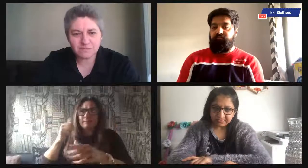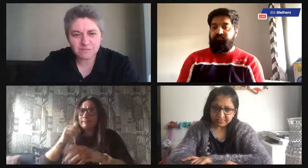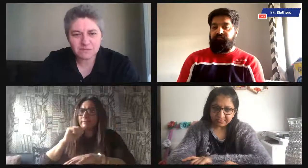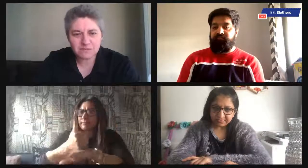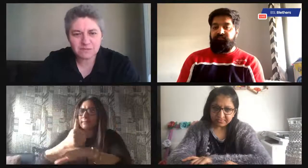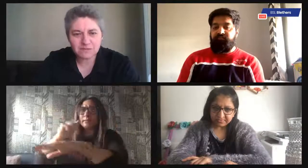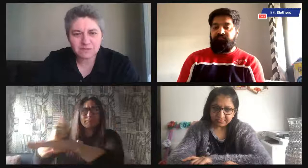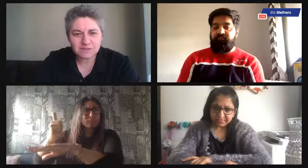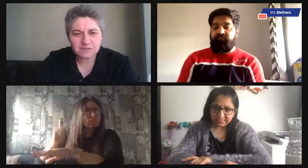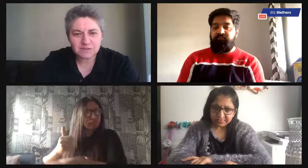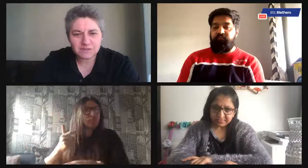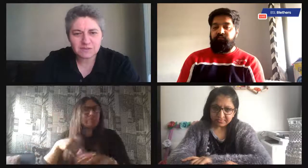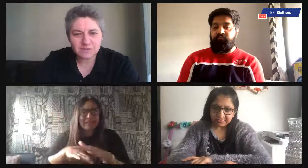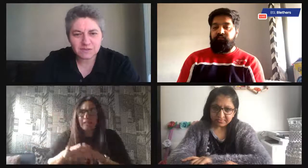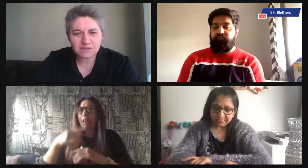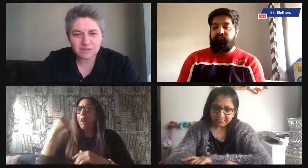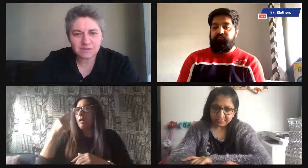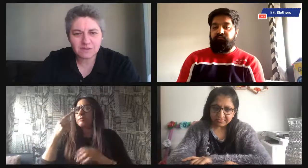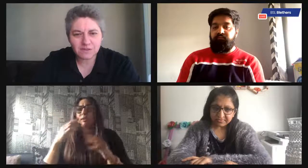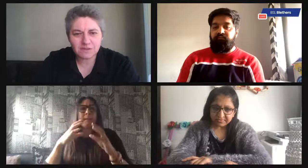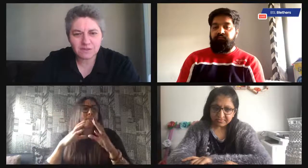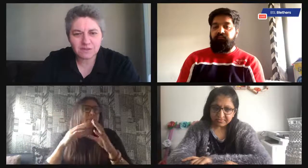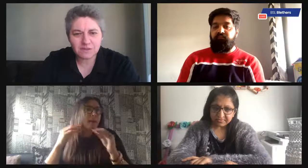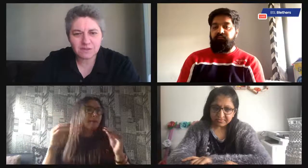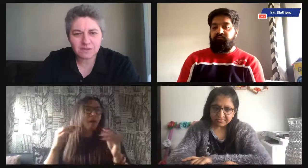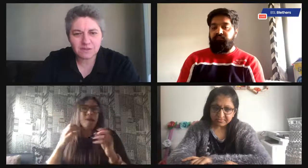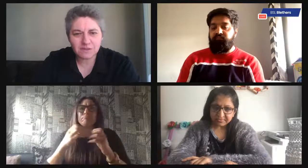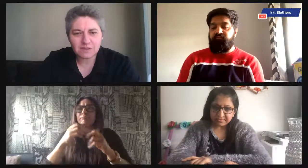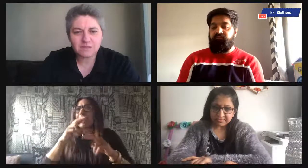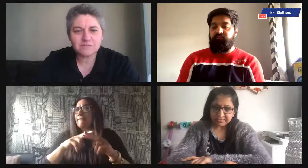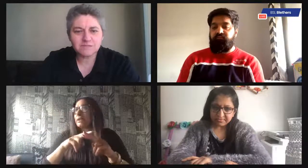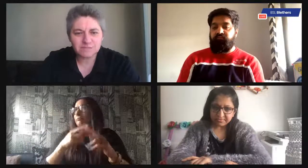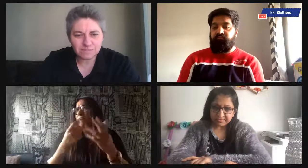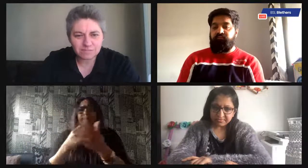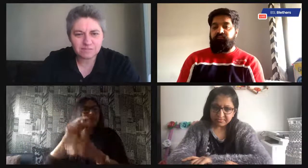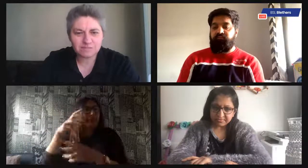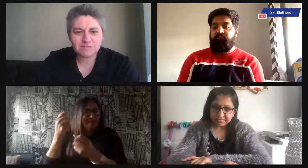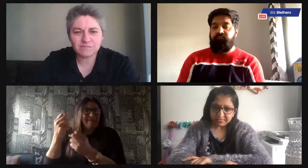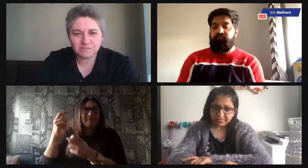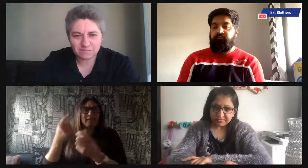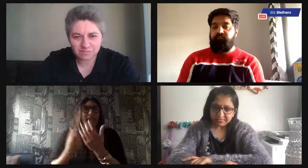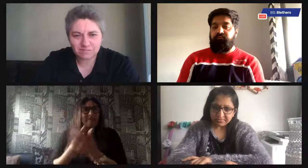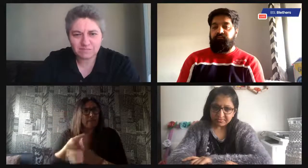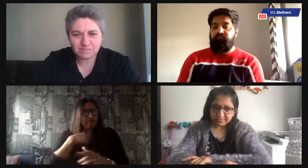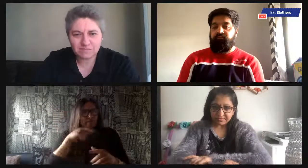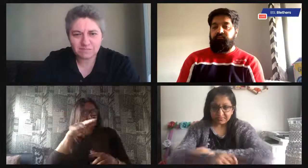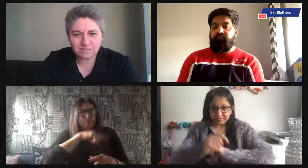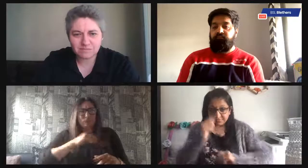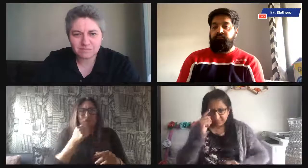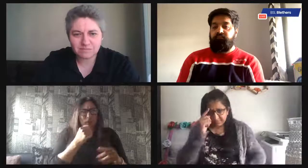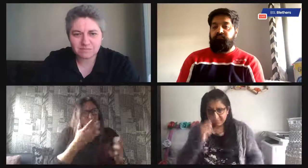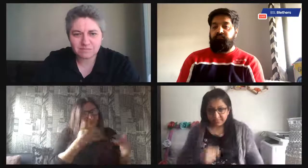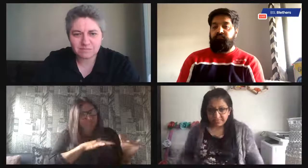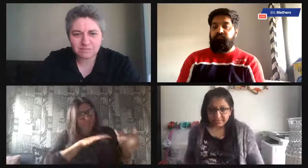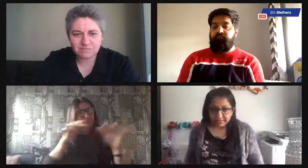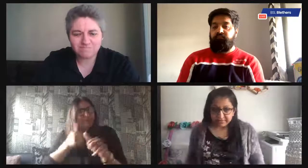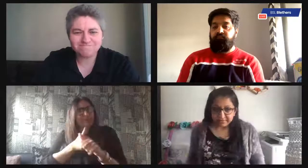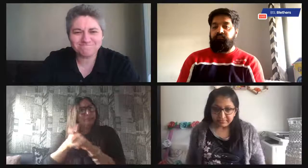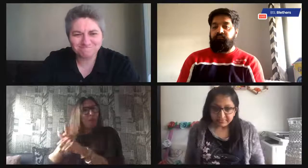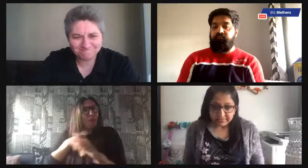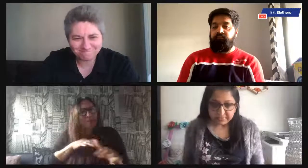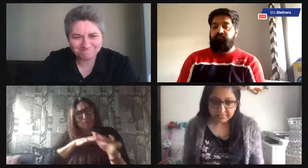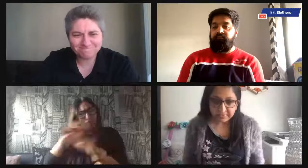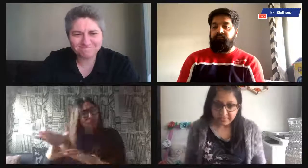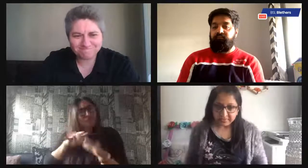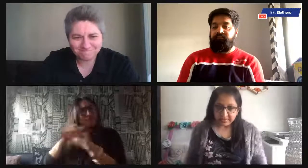lot of more Asian dense communities. So they'd had them in London and Birmingham, Cardiff, and things like that. But Scotland had